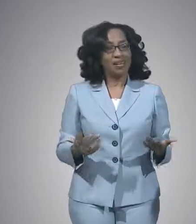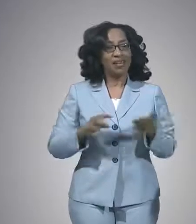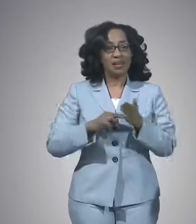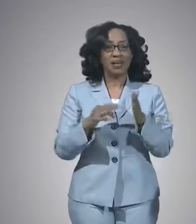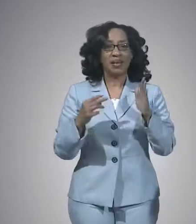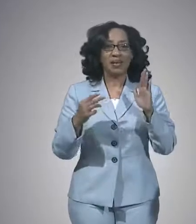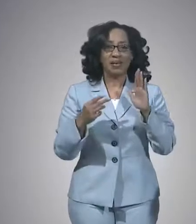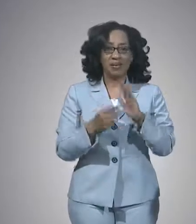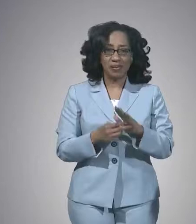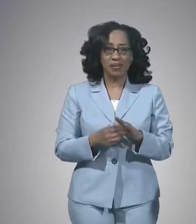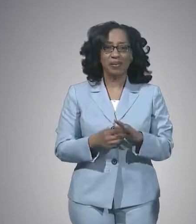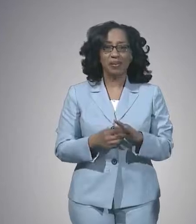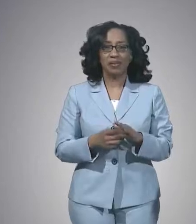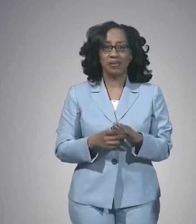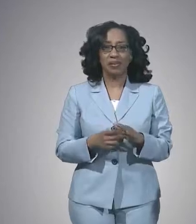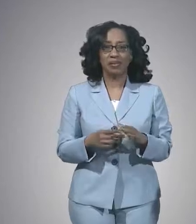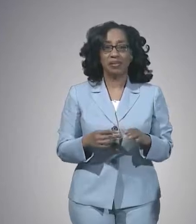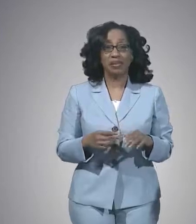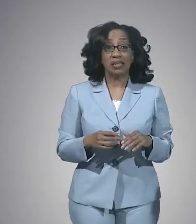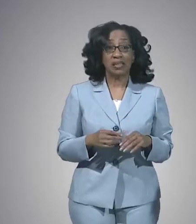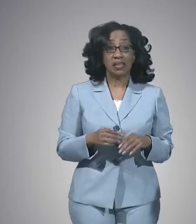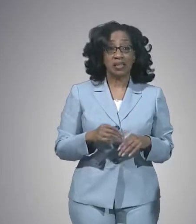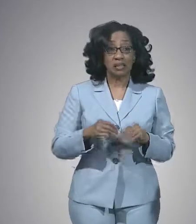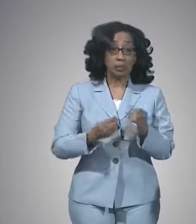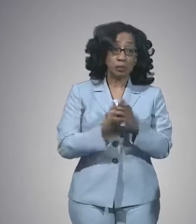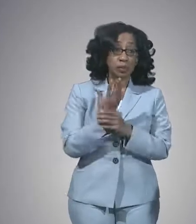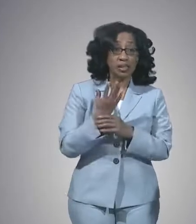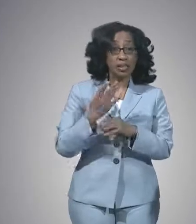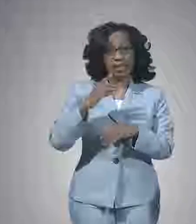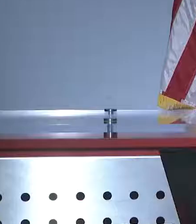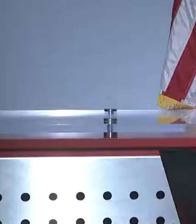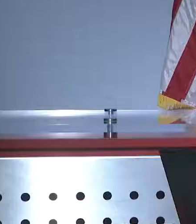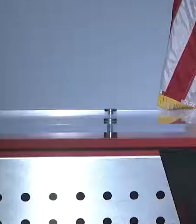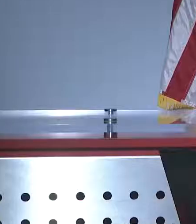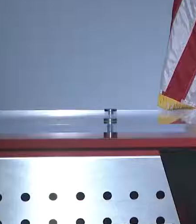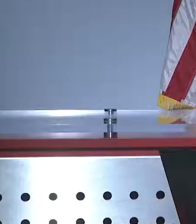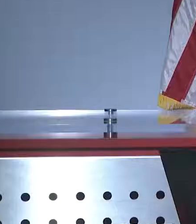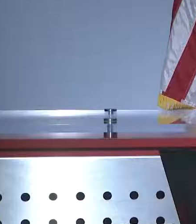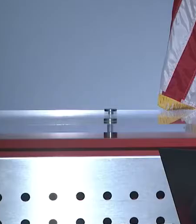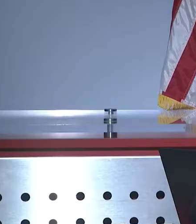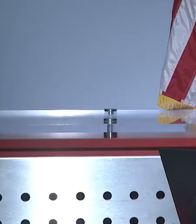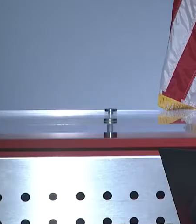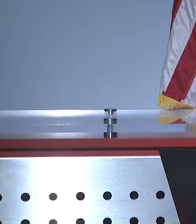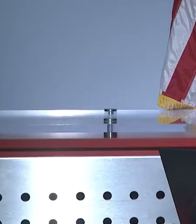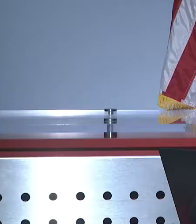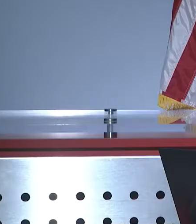much better footing by the time we get to the spring and summer. Go back to Abigail Warren.